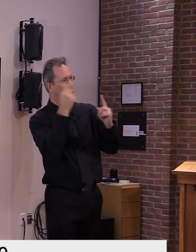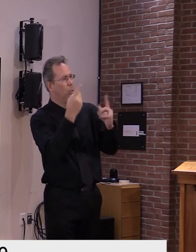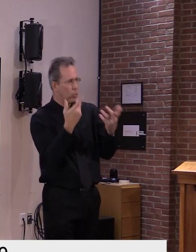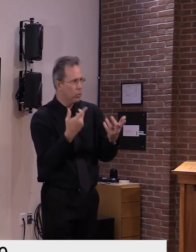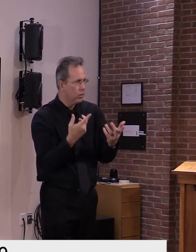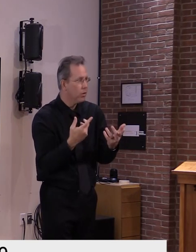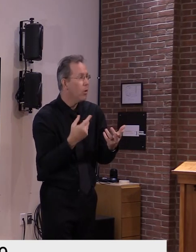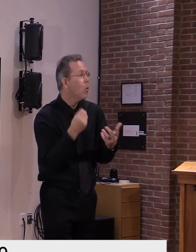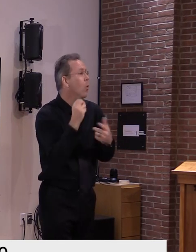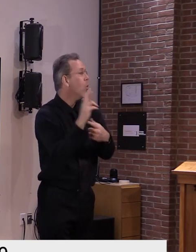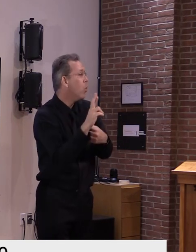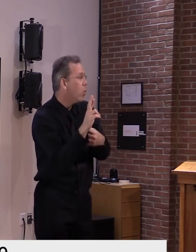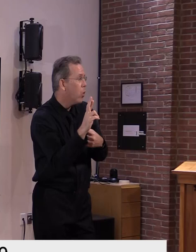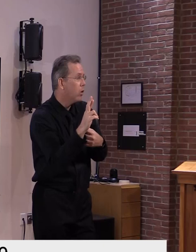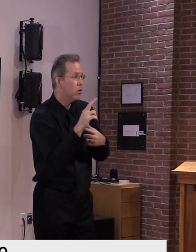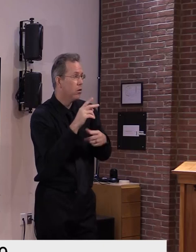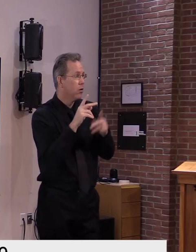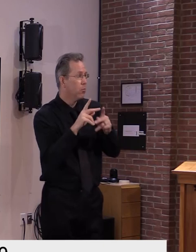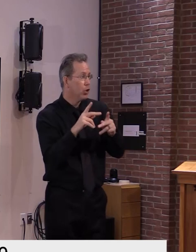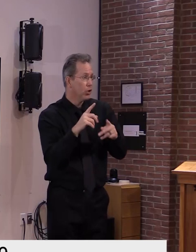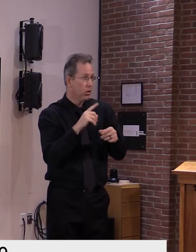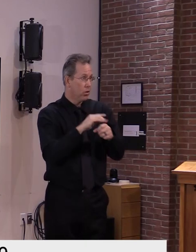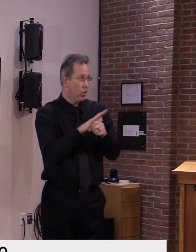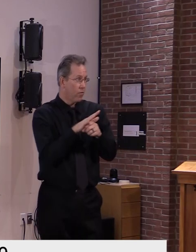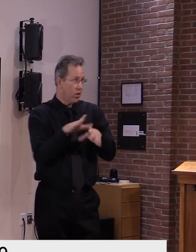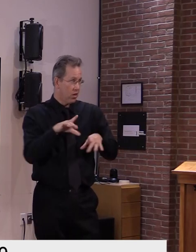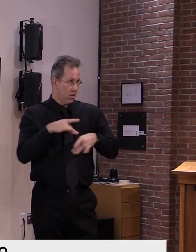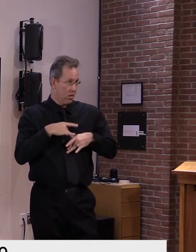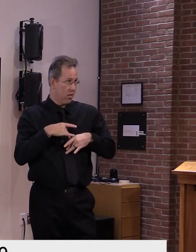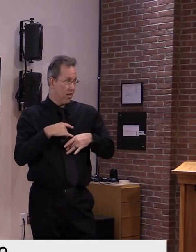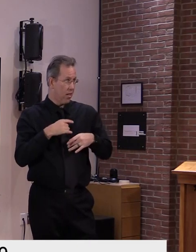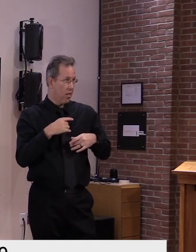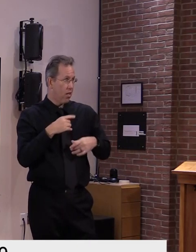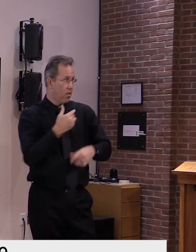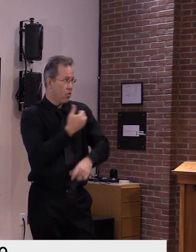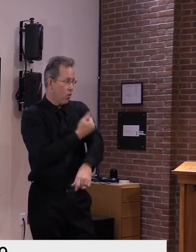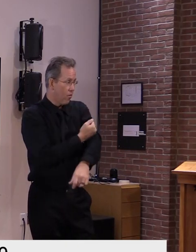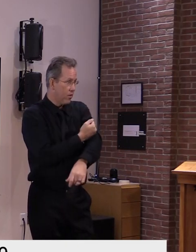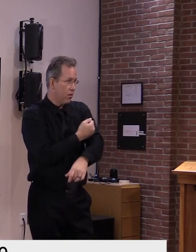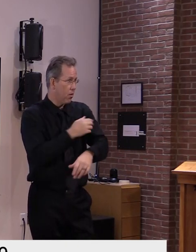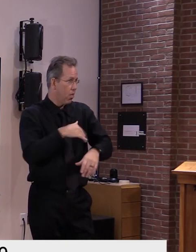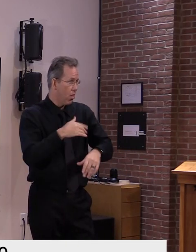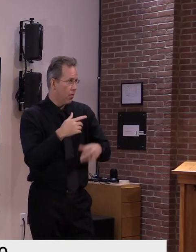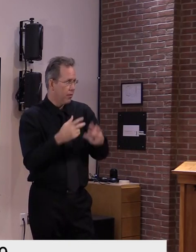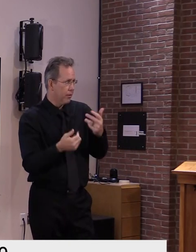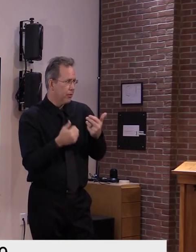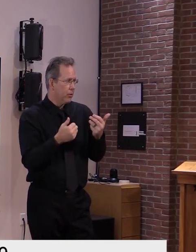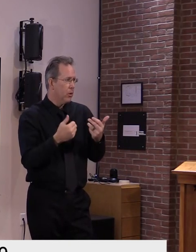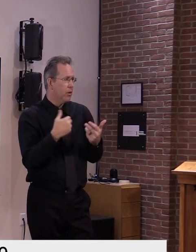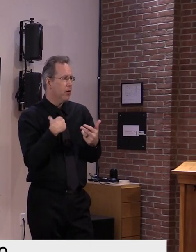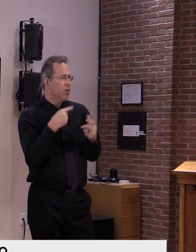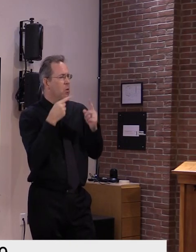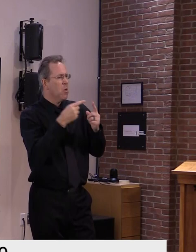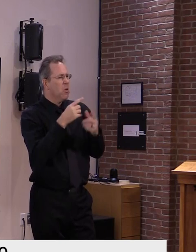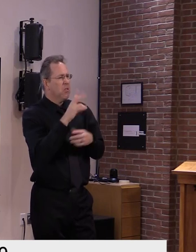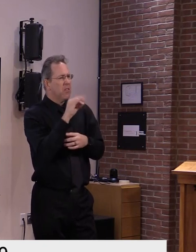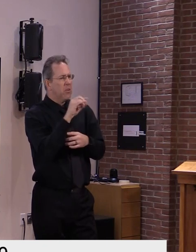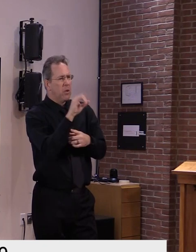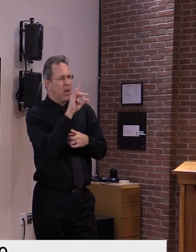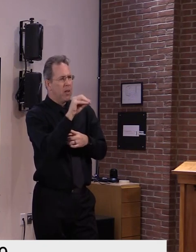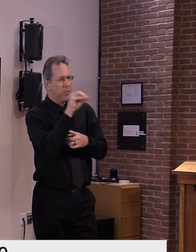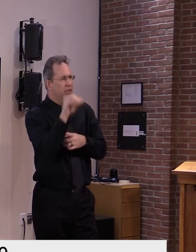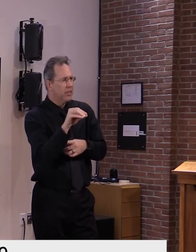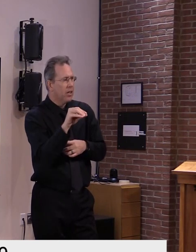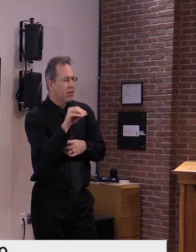it, or not even ill from it, but contacted with it. So that's not going to happen probably